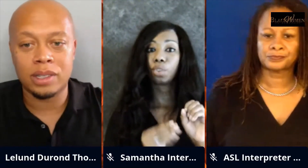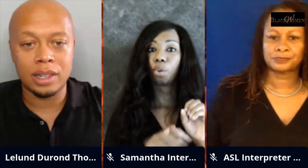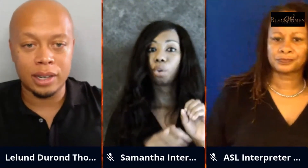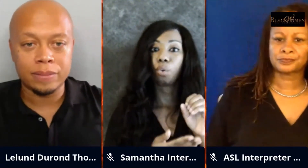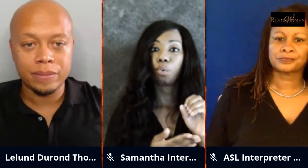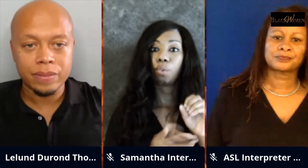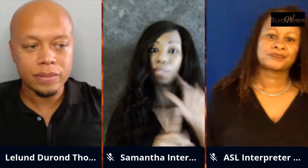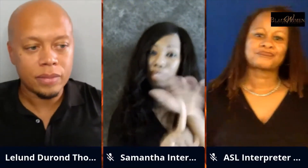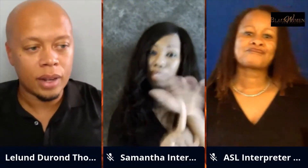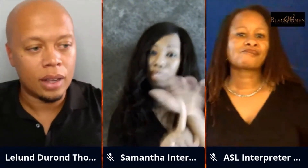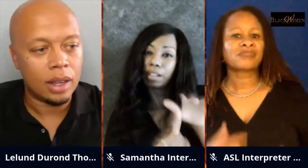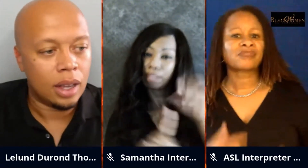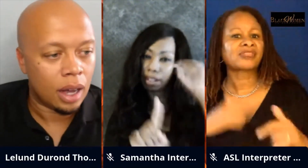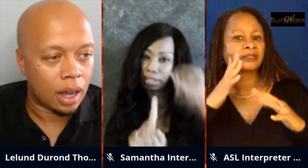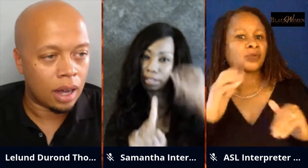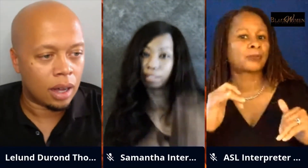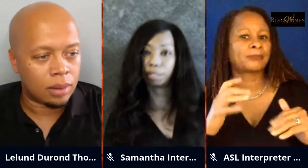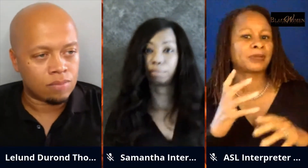hope that was clear.